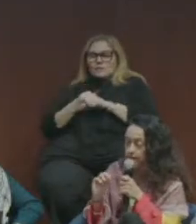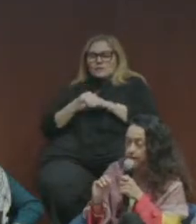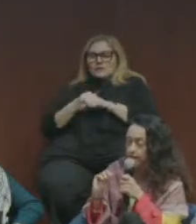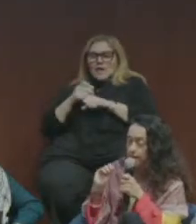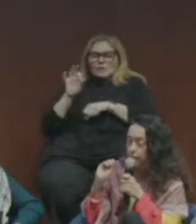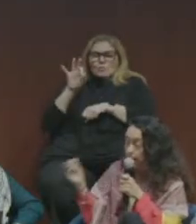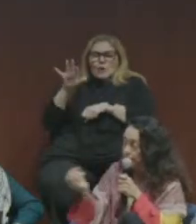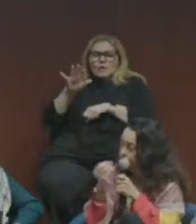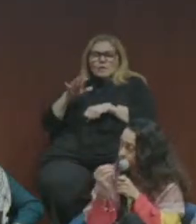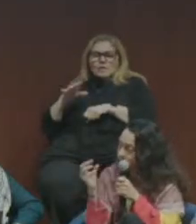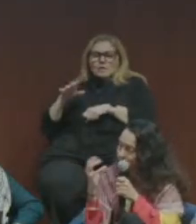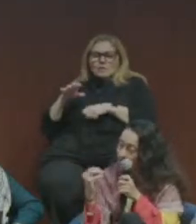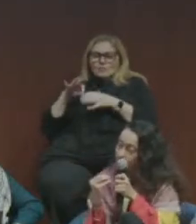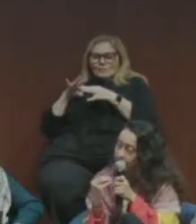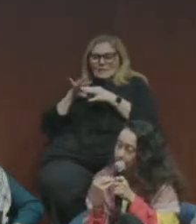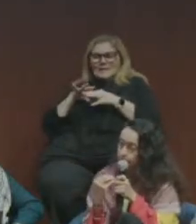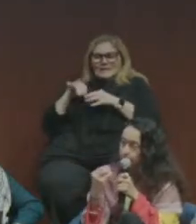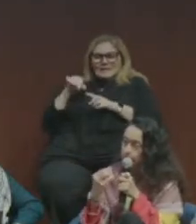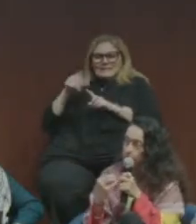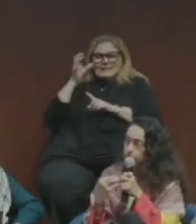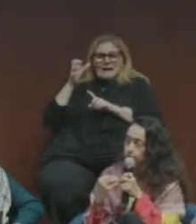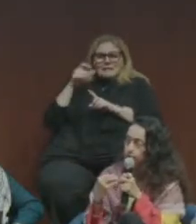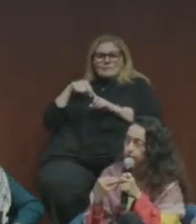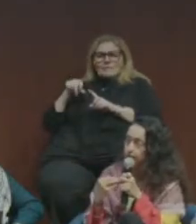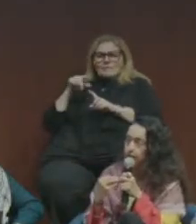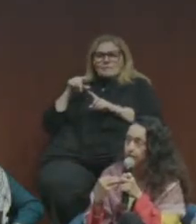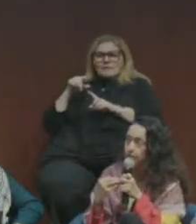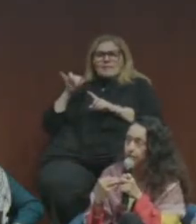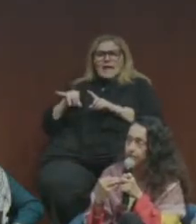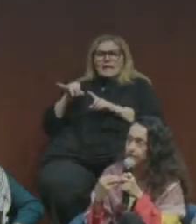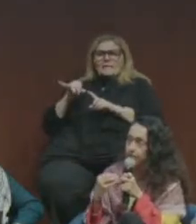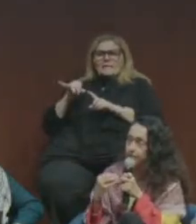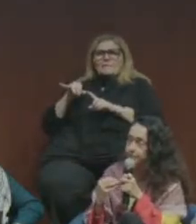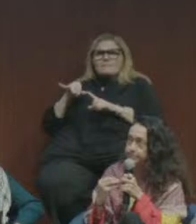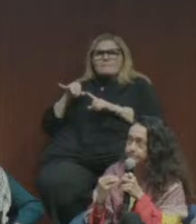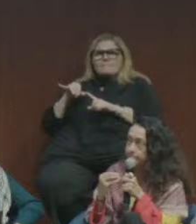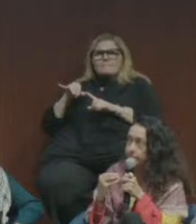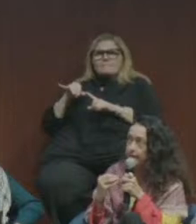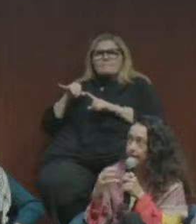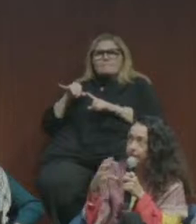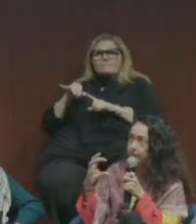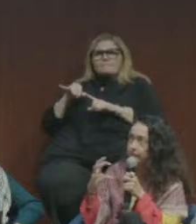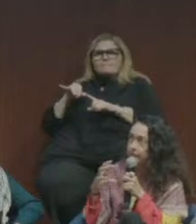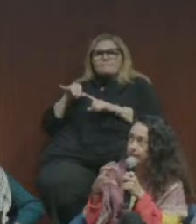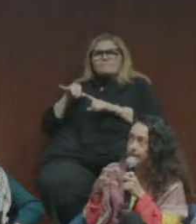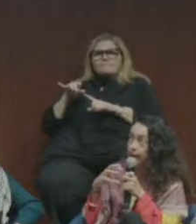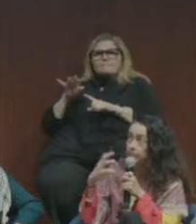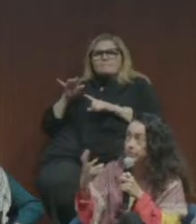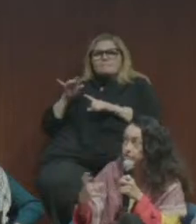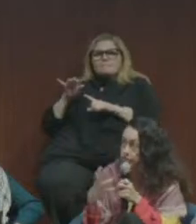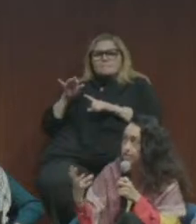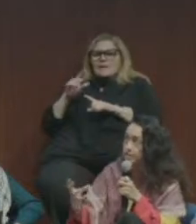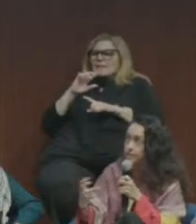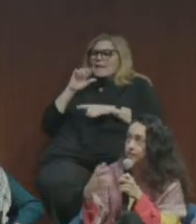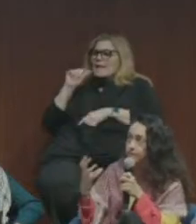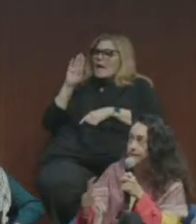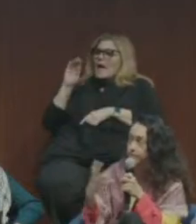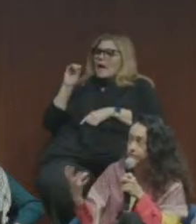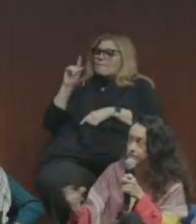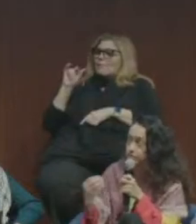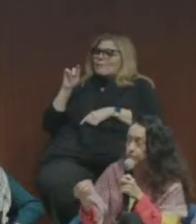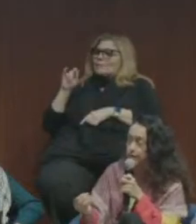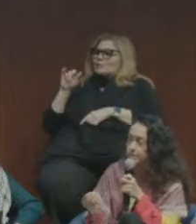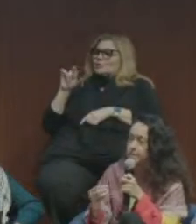have, around this tie-up, to me also thinking of kind of an abolitionist,